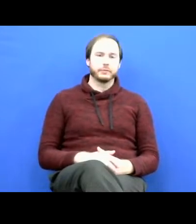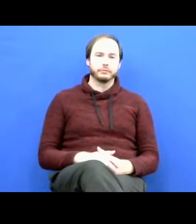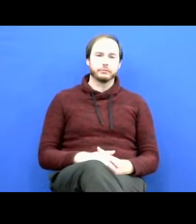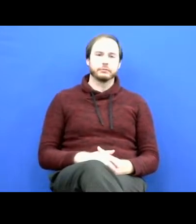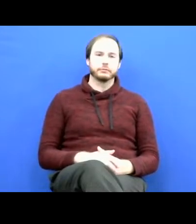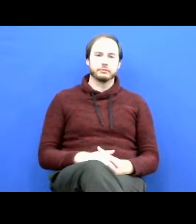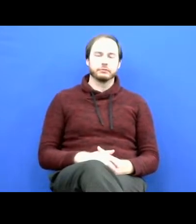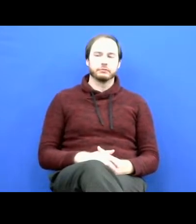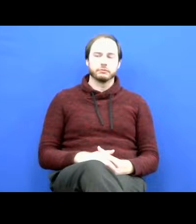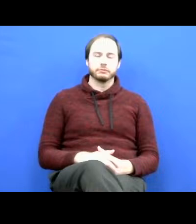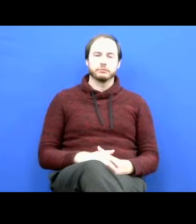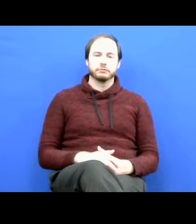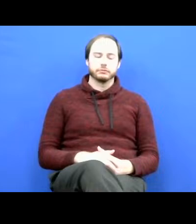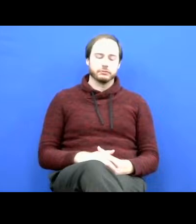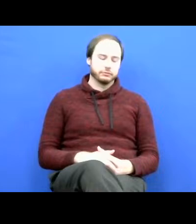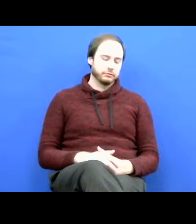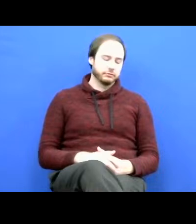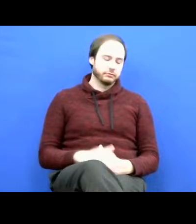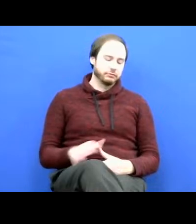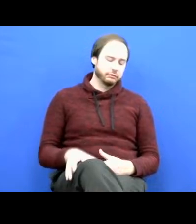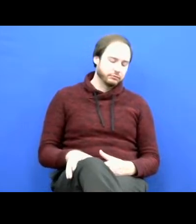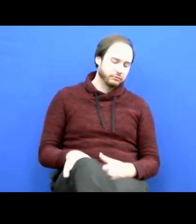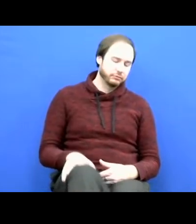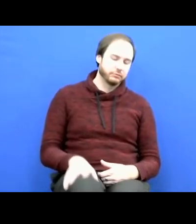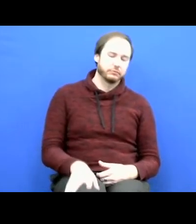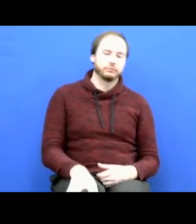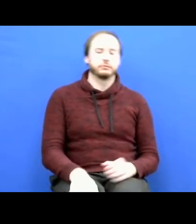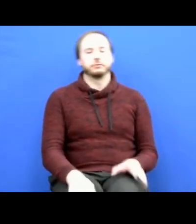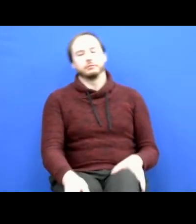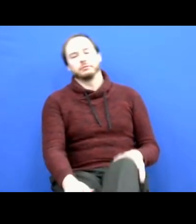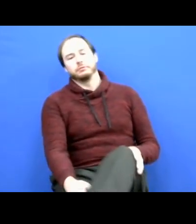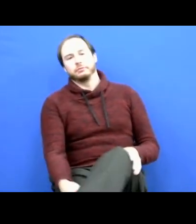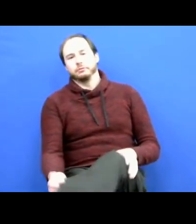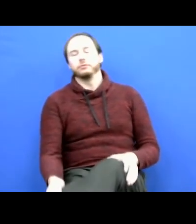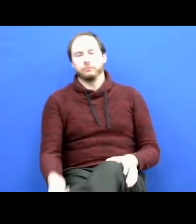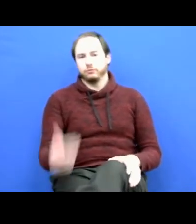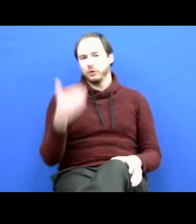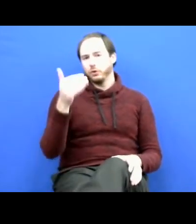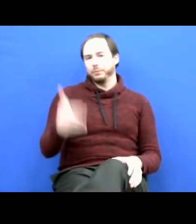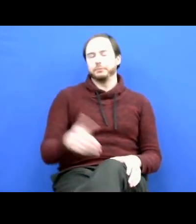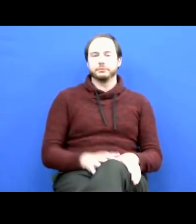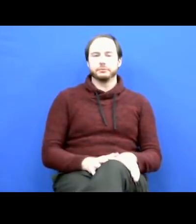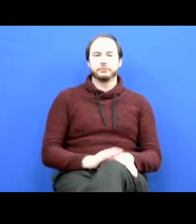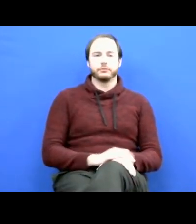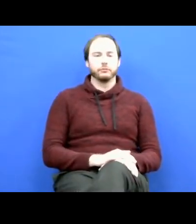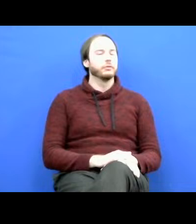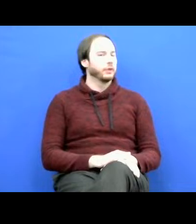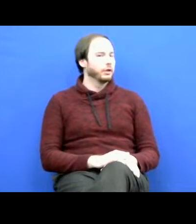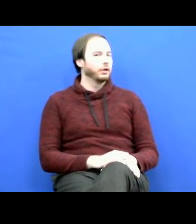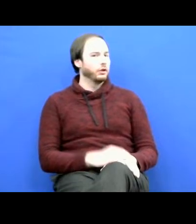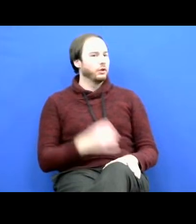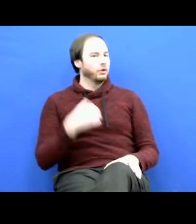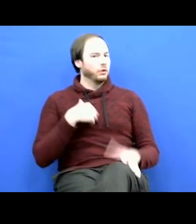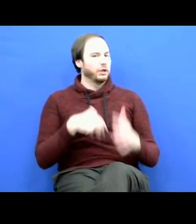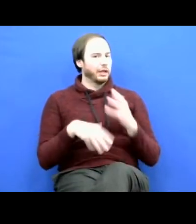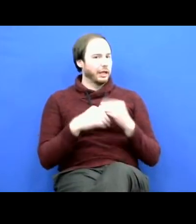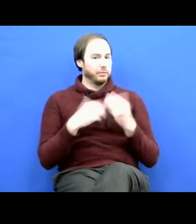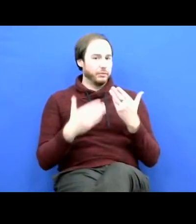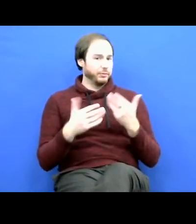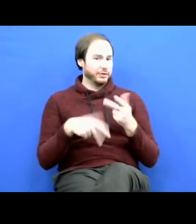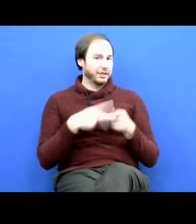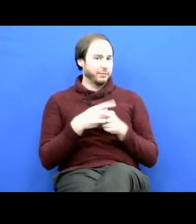Between adjacent properties. Okay, go ahead. And then the idea of some kind of fence